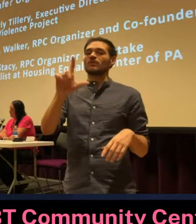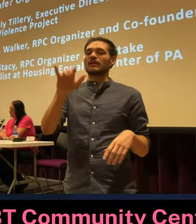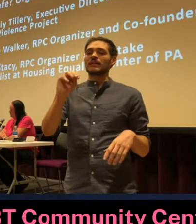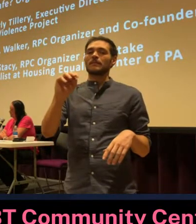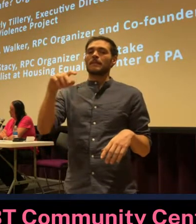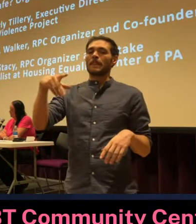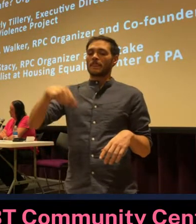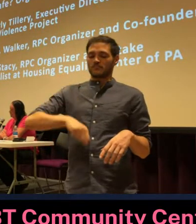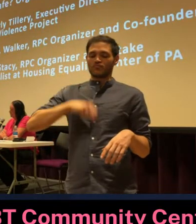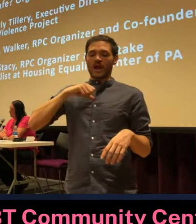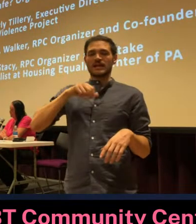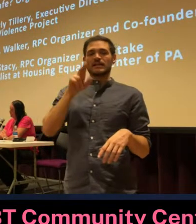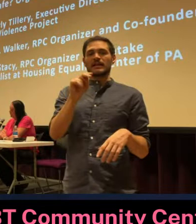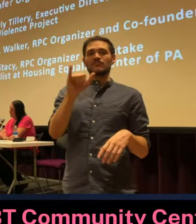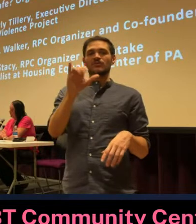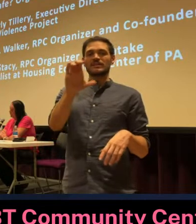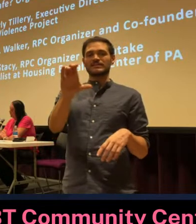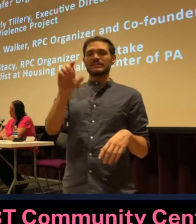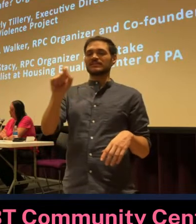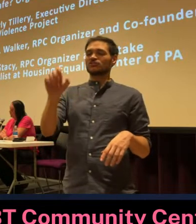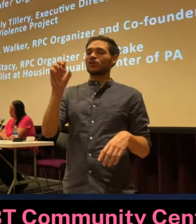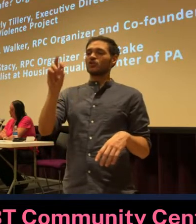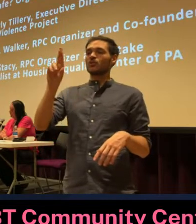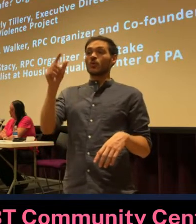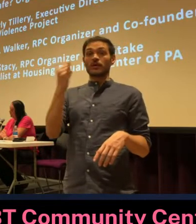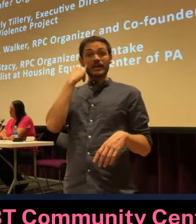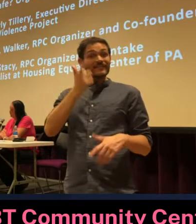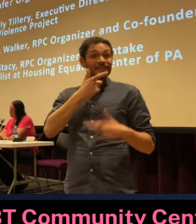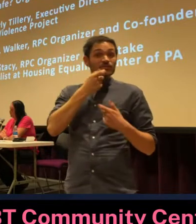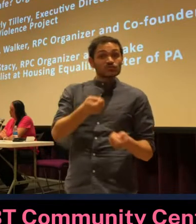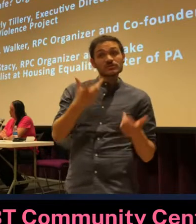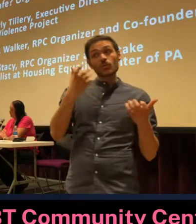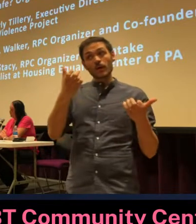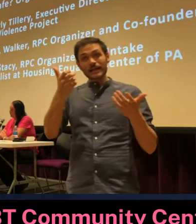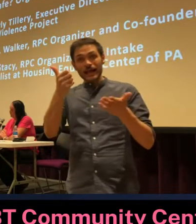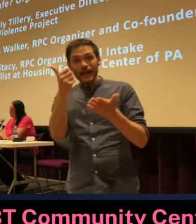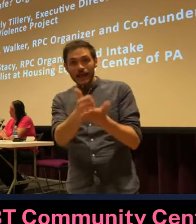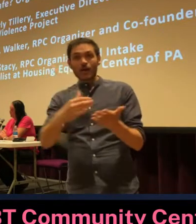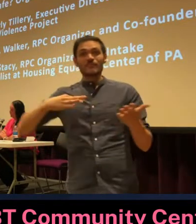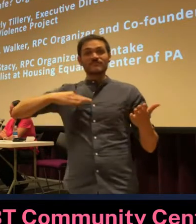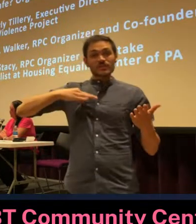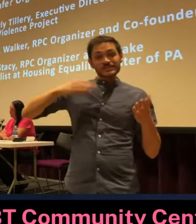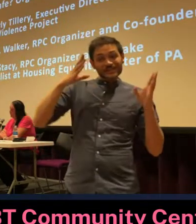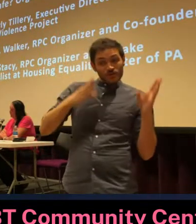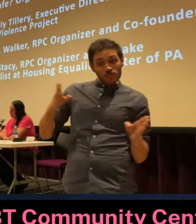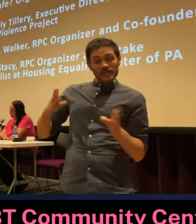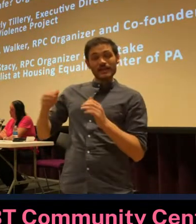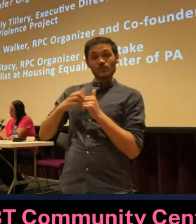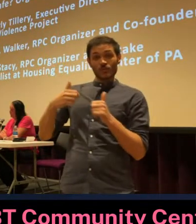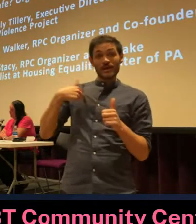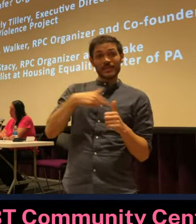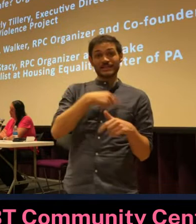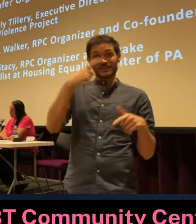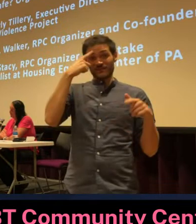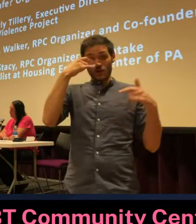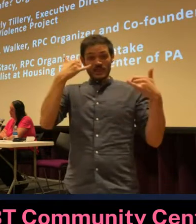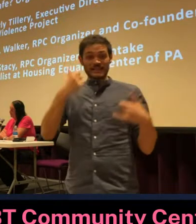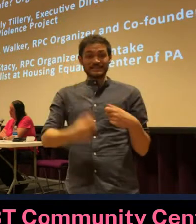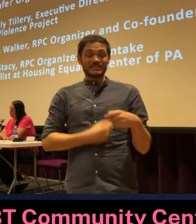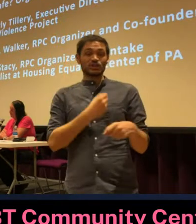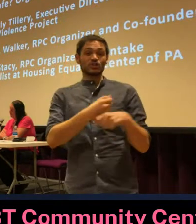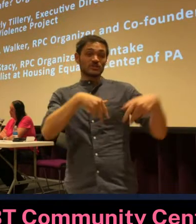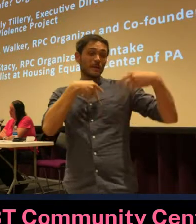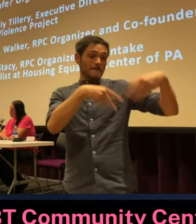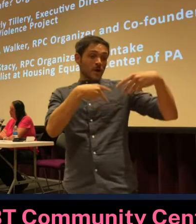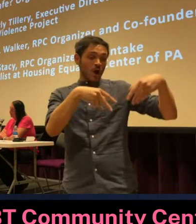reclaimpridenyc.org if you're interested in signing up to help organize with us on this year's march and rally and